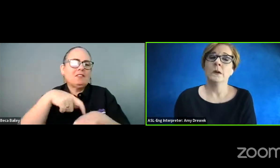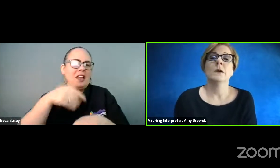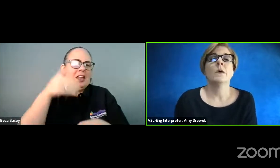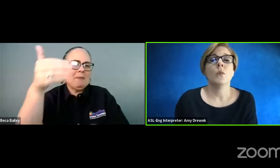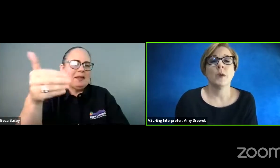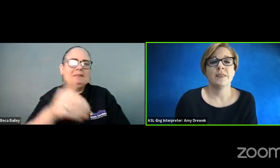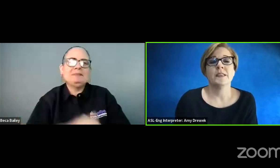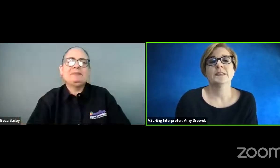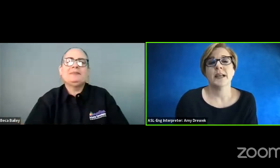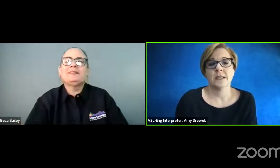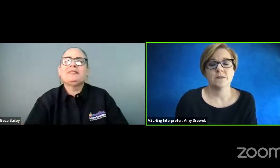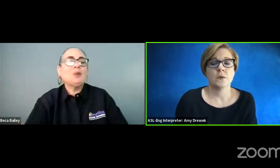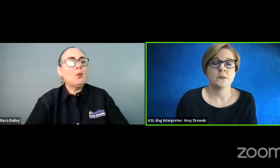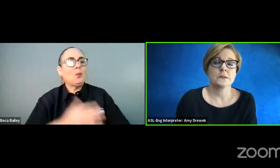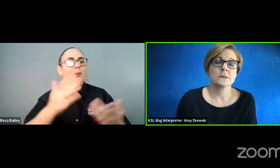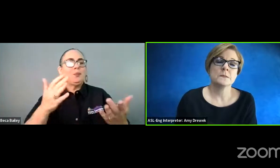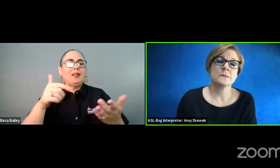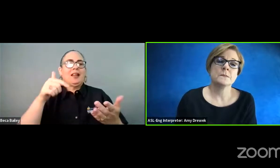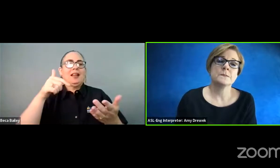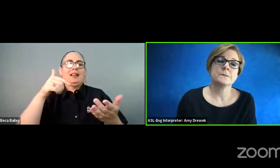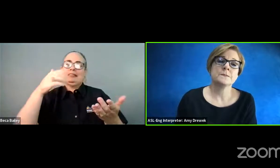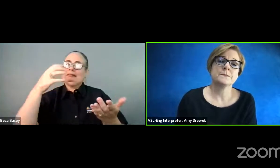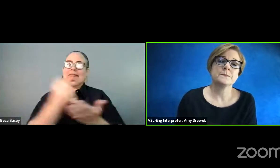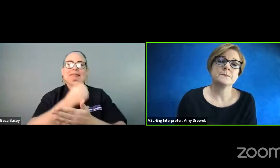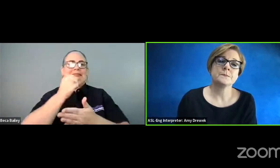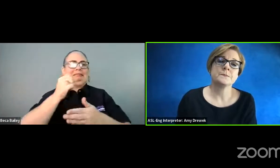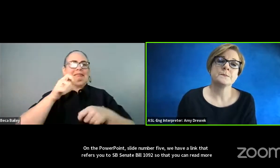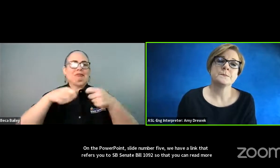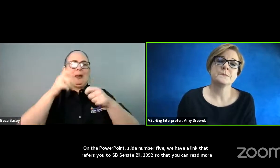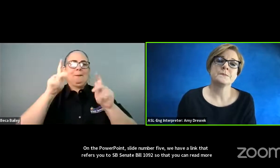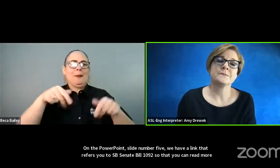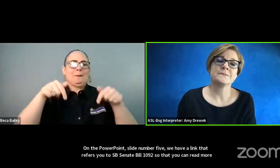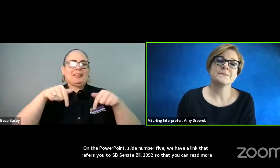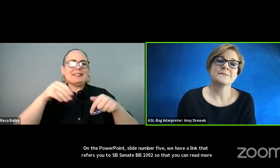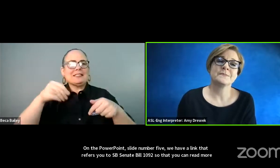role with this task force.